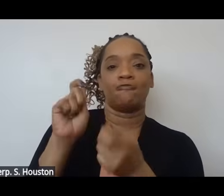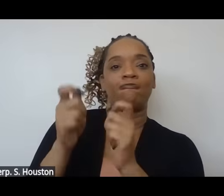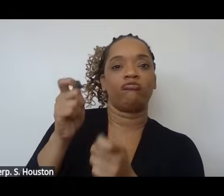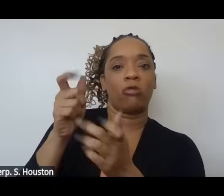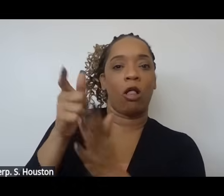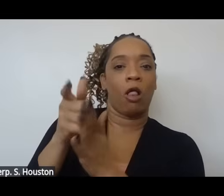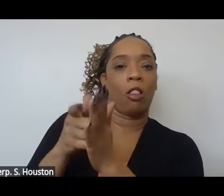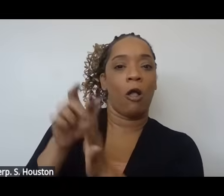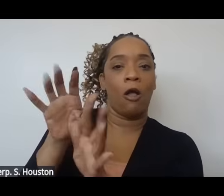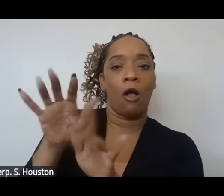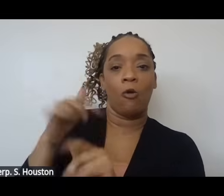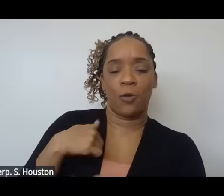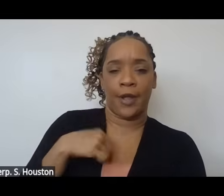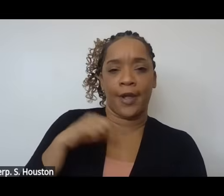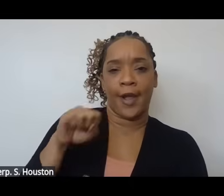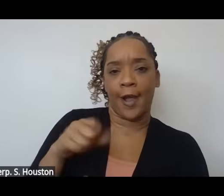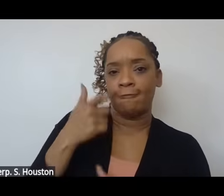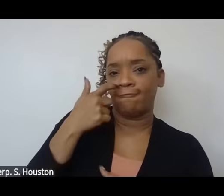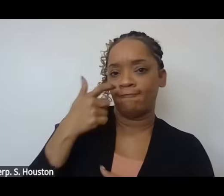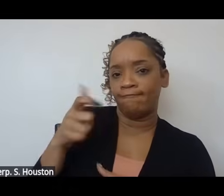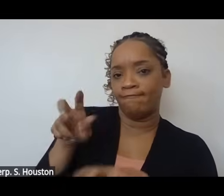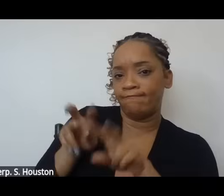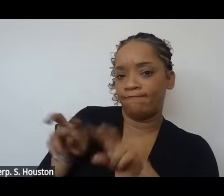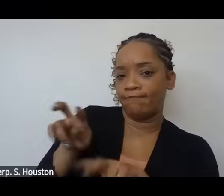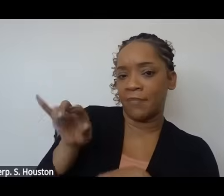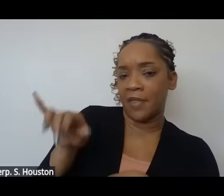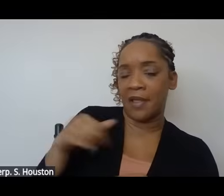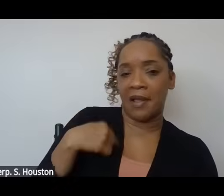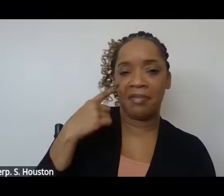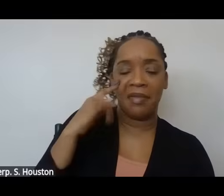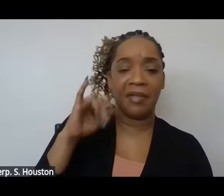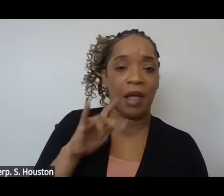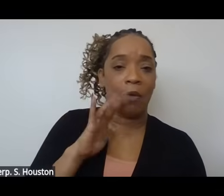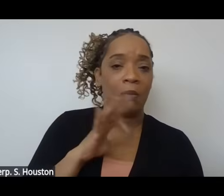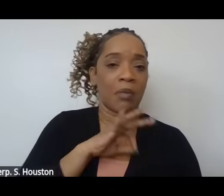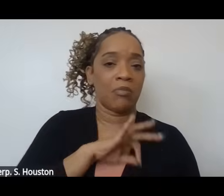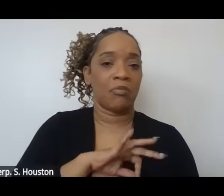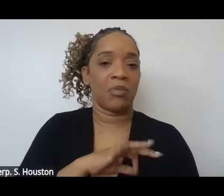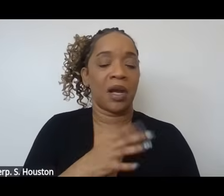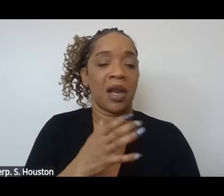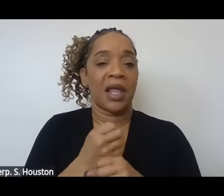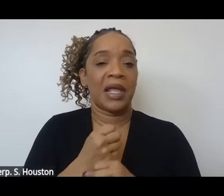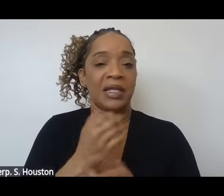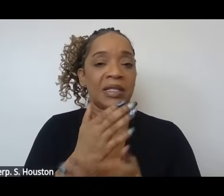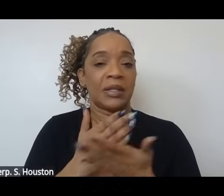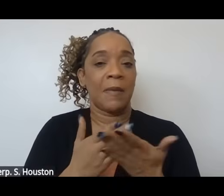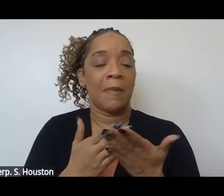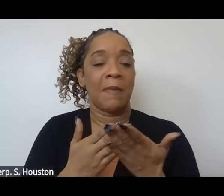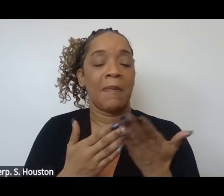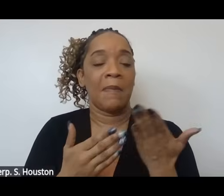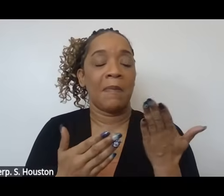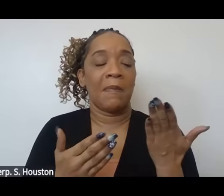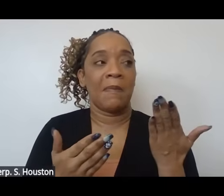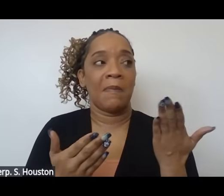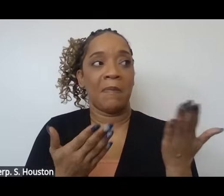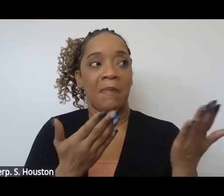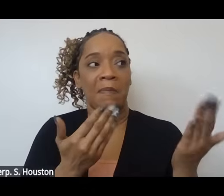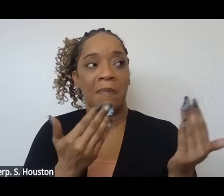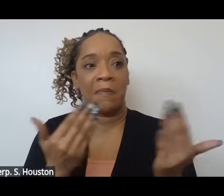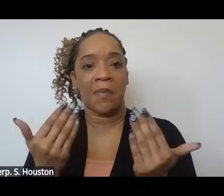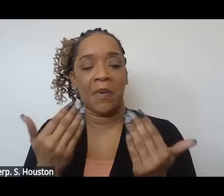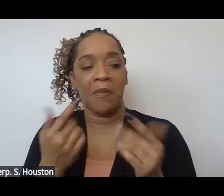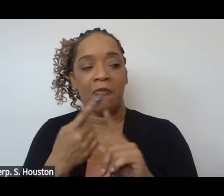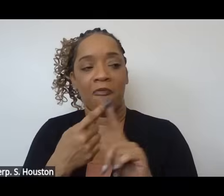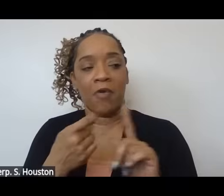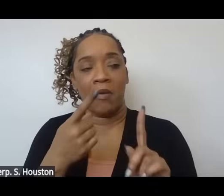would be prudent, that maybe we can get some input from staff and from the AG's office about what other states are